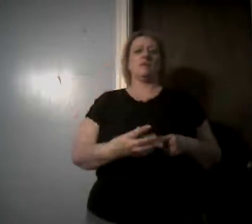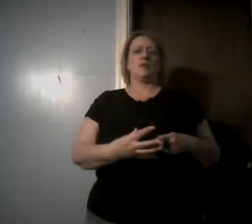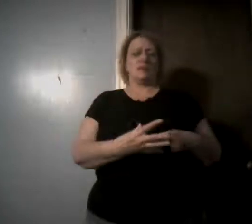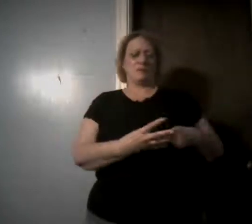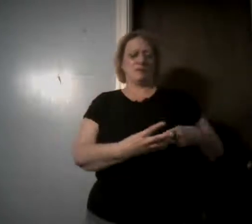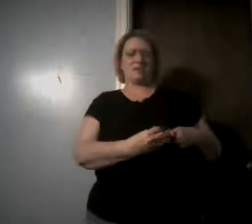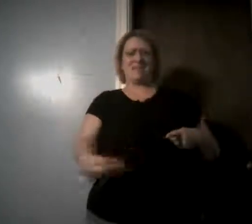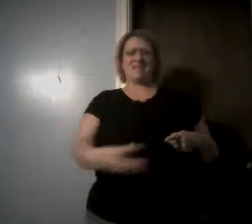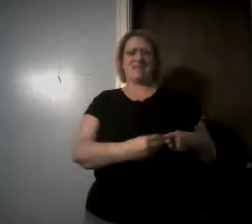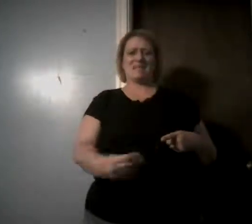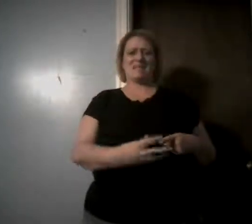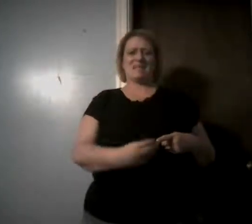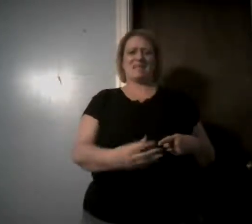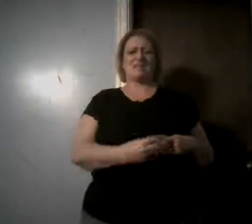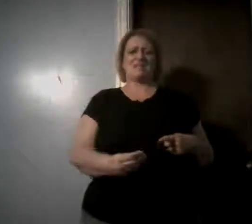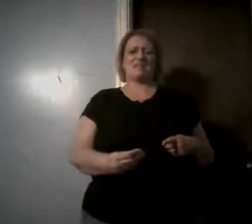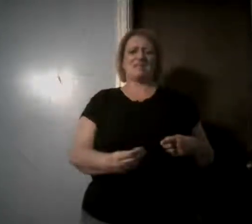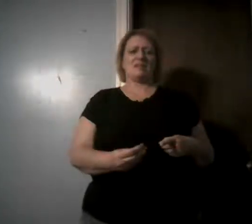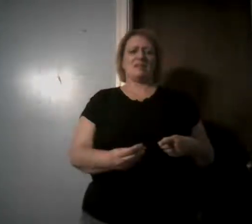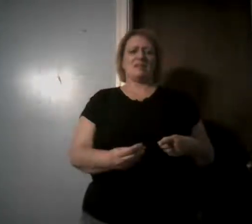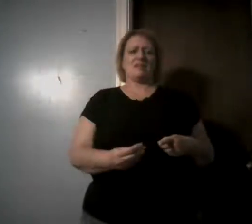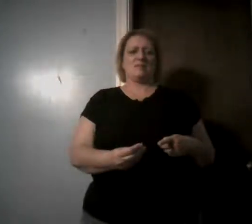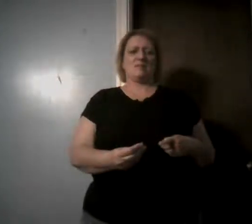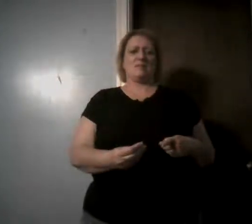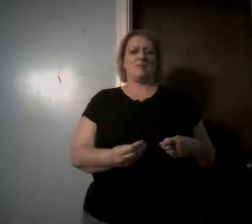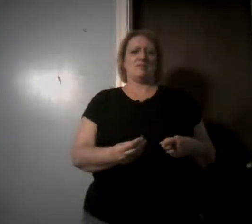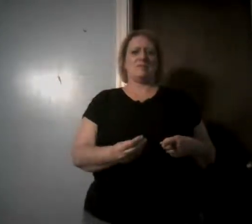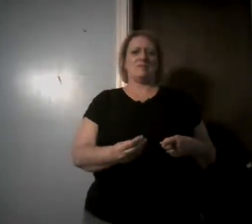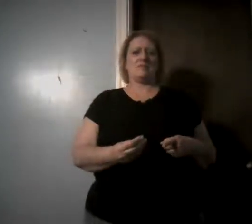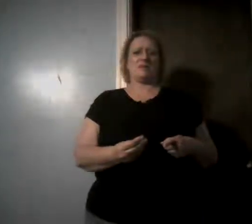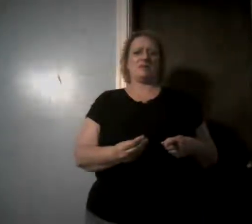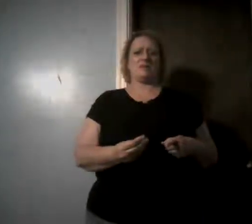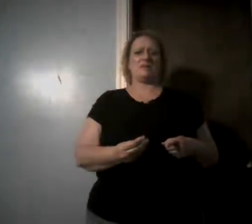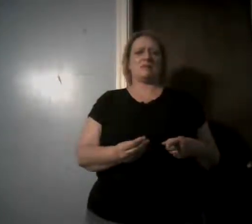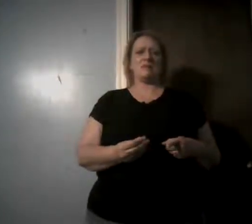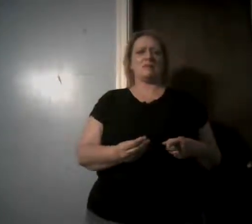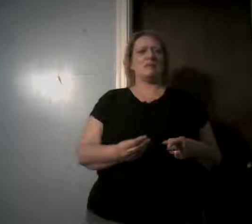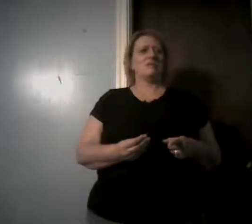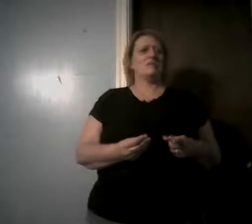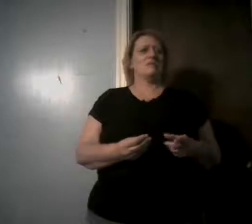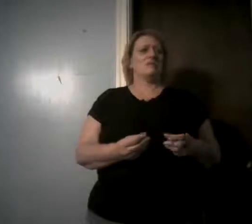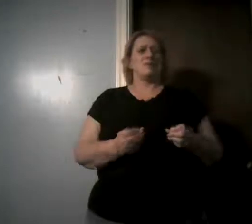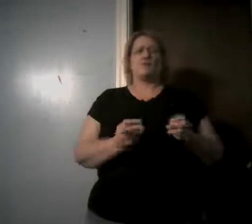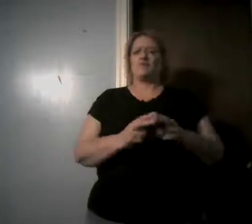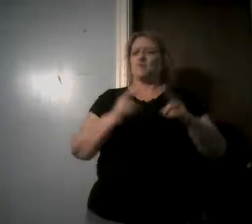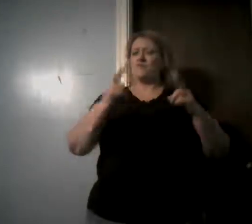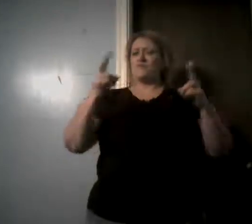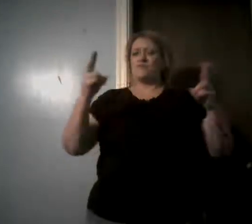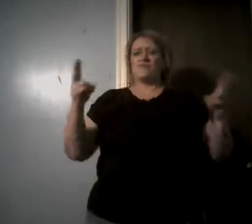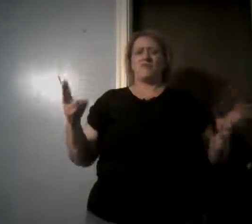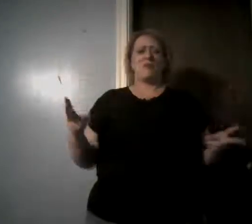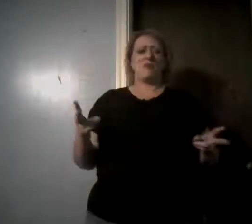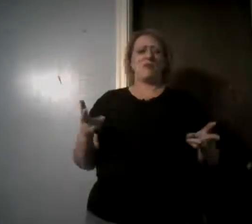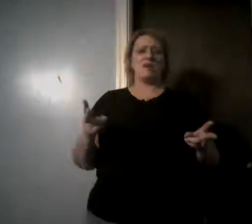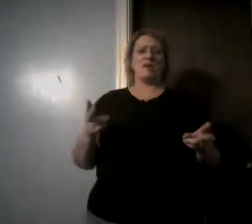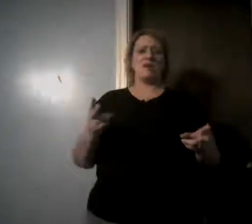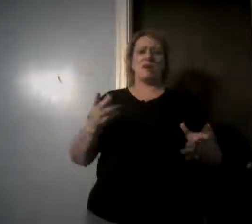is a highly contagious disease spread primarily by sexual activity, including oral and anal sex.